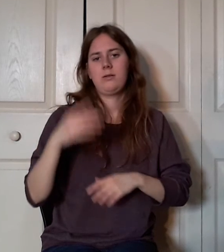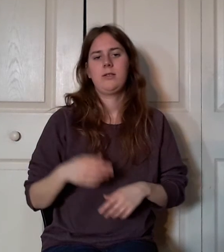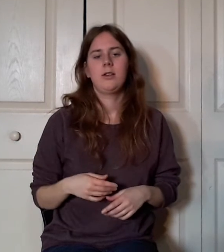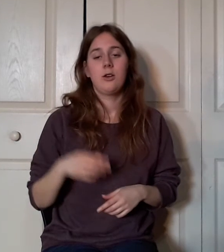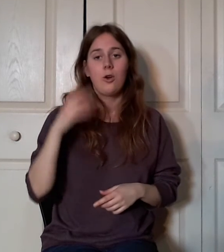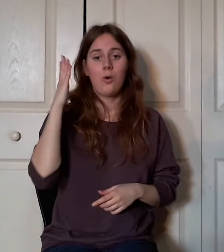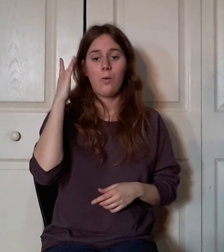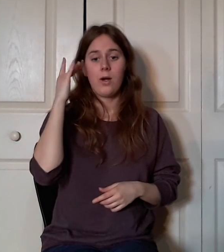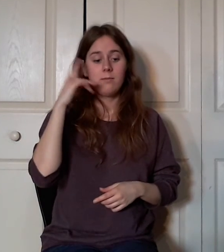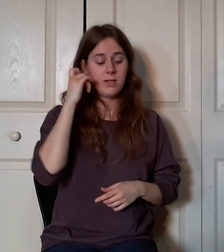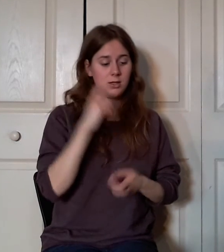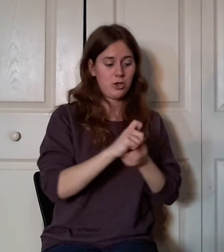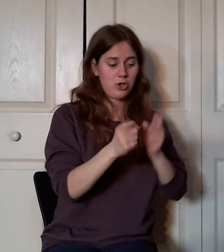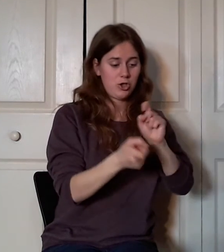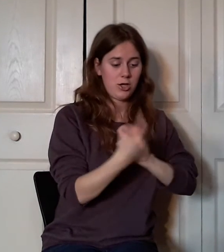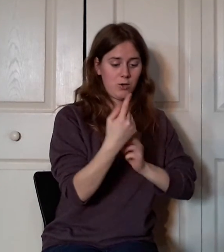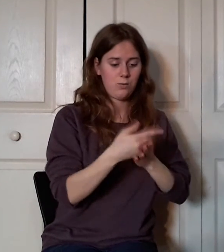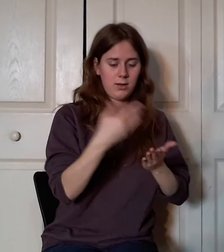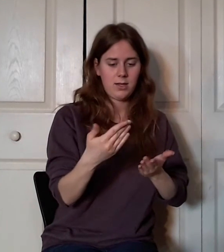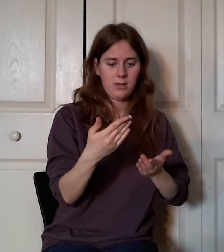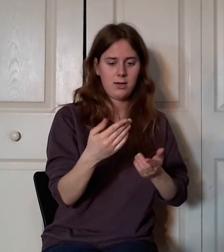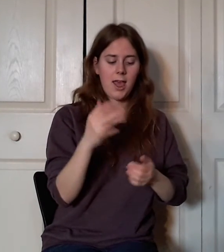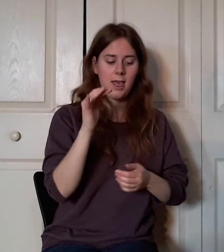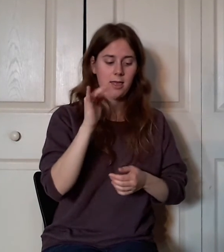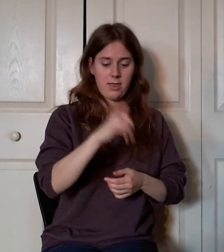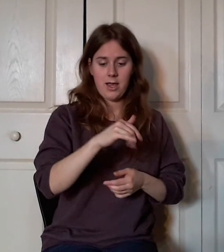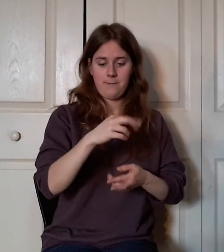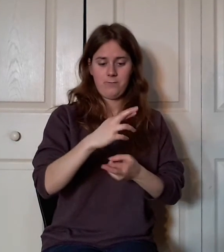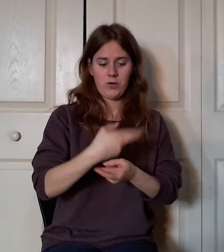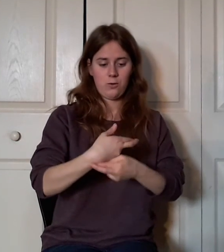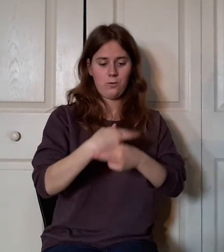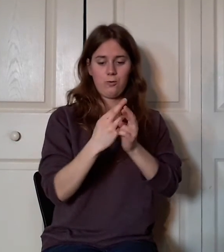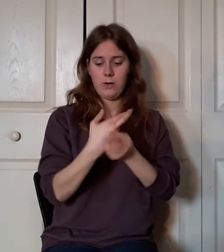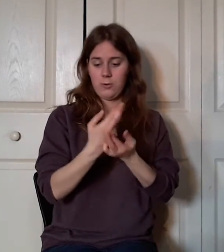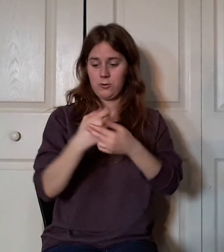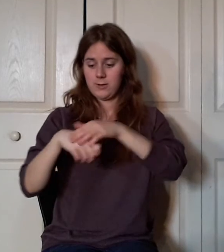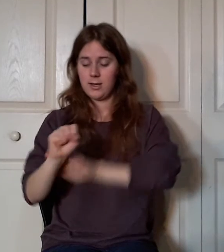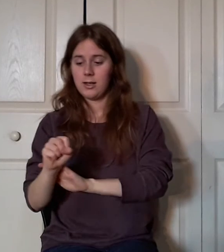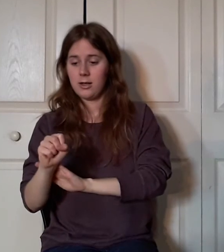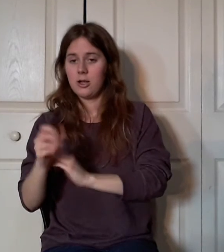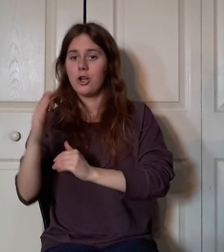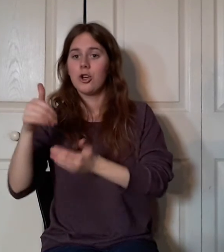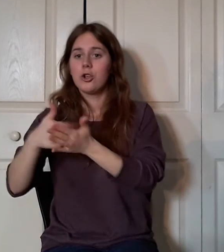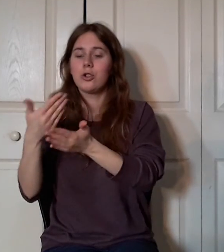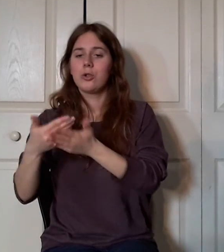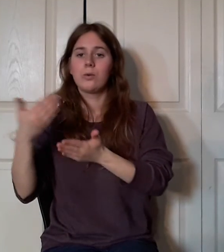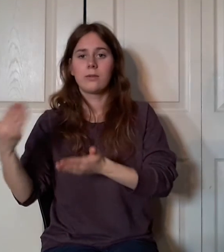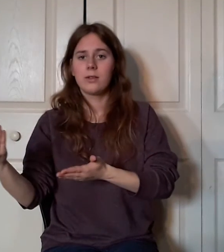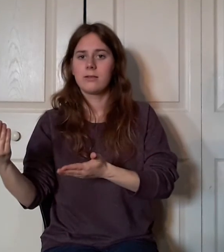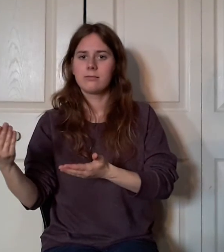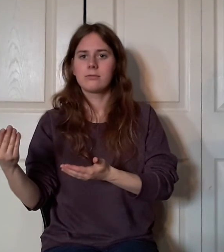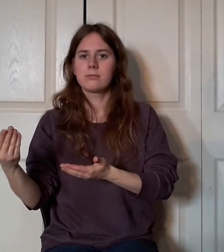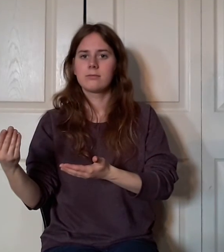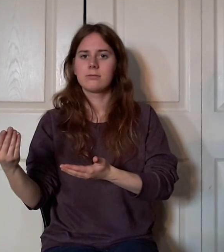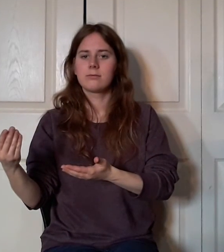correcting diseases, some things that could be very serious. But over time, people might say, hey, I want to be a little bit taller, or I want a certain hair color, or I